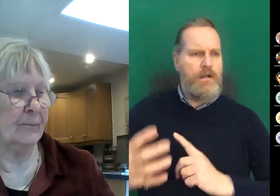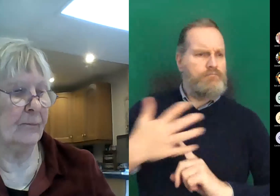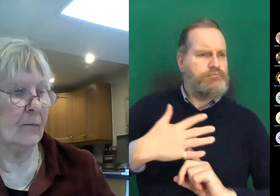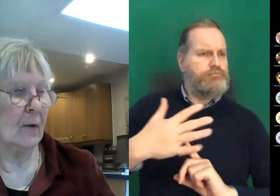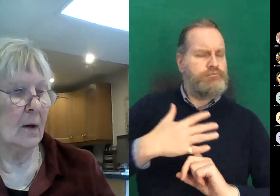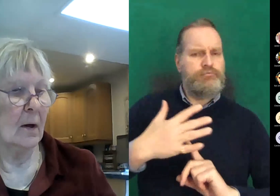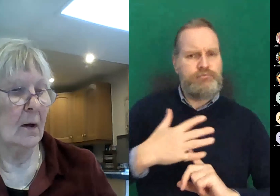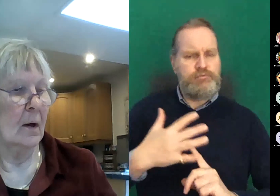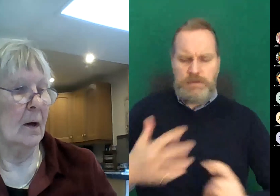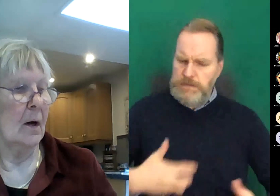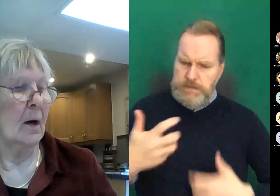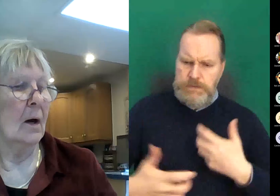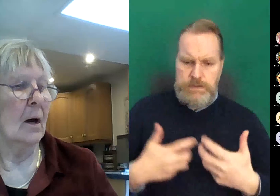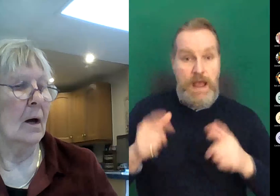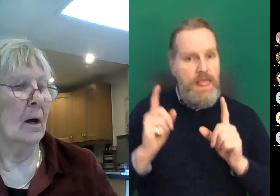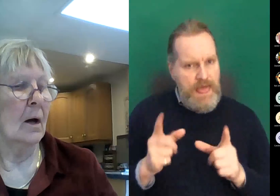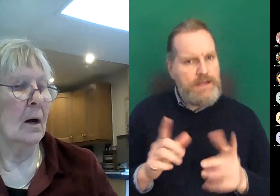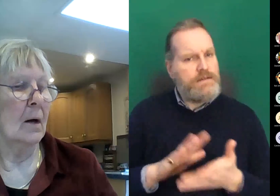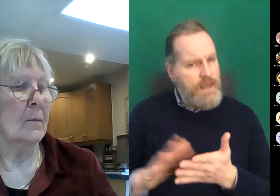society.